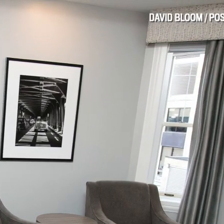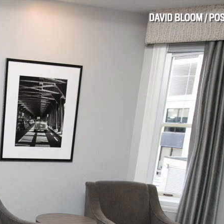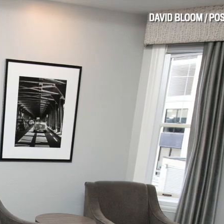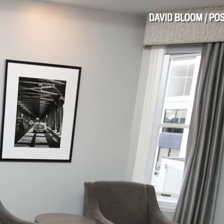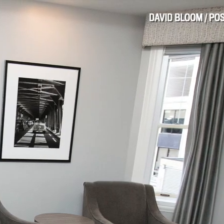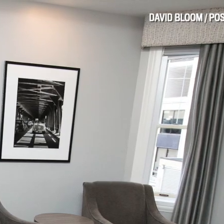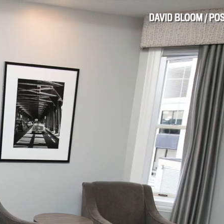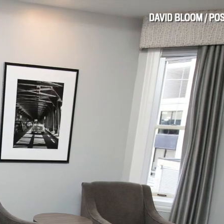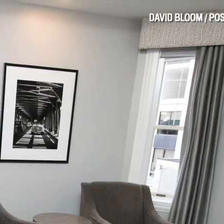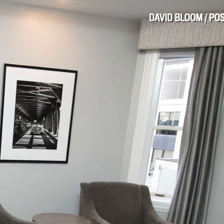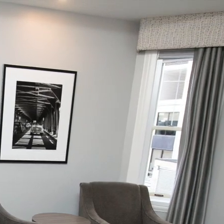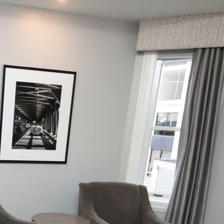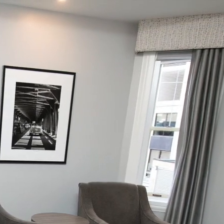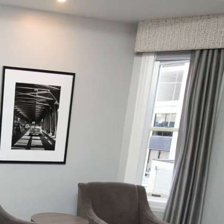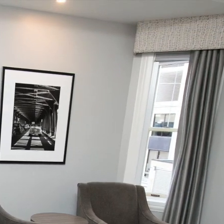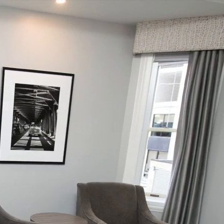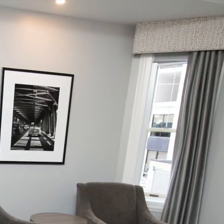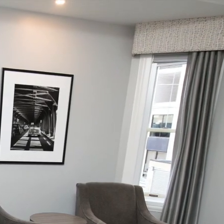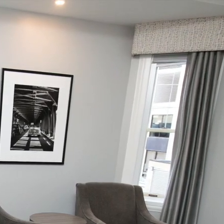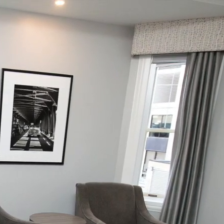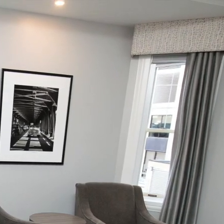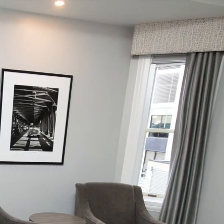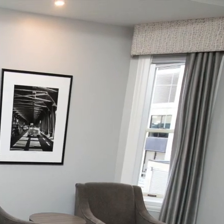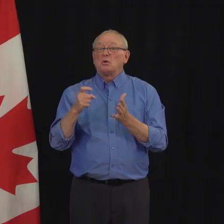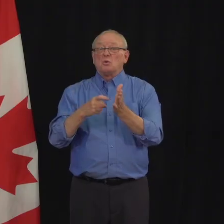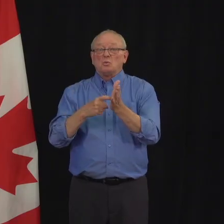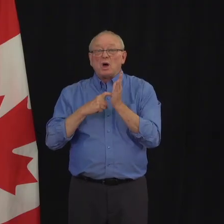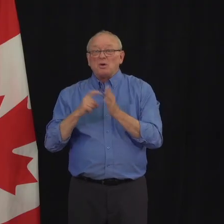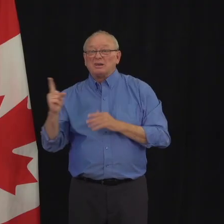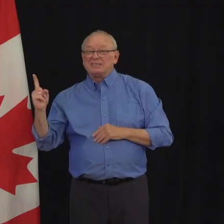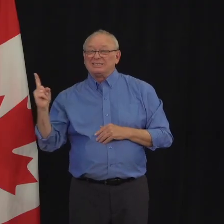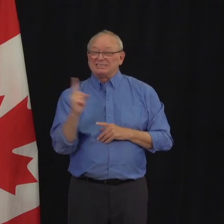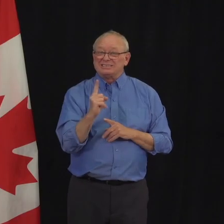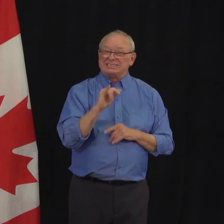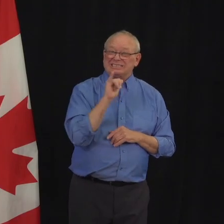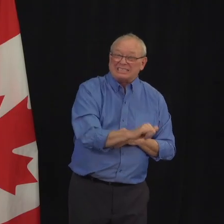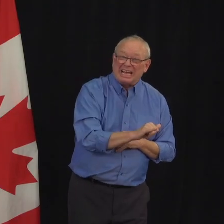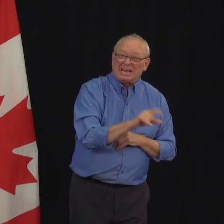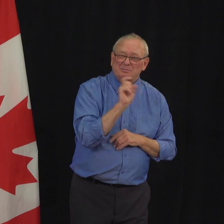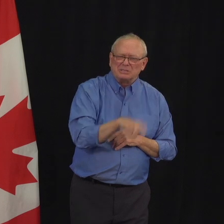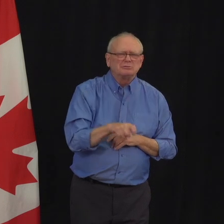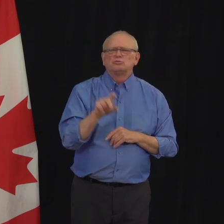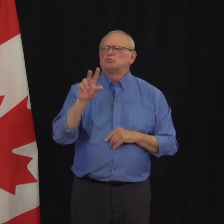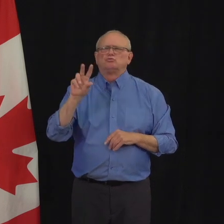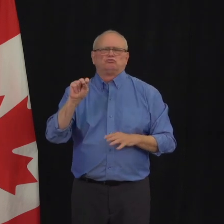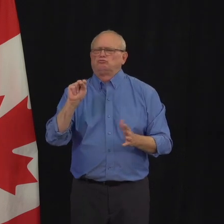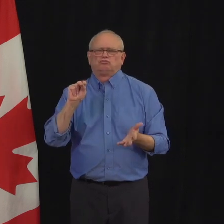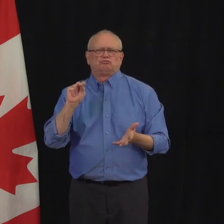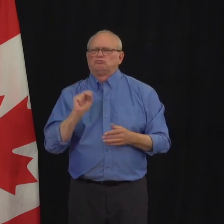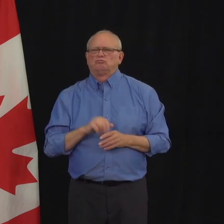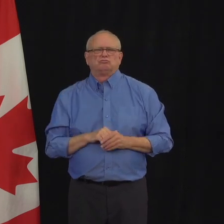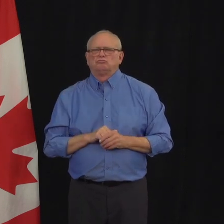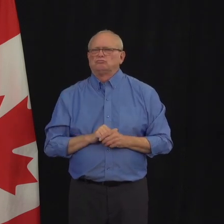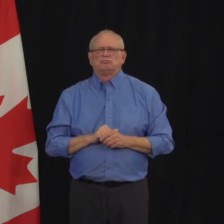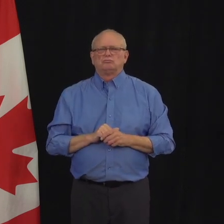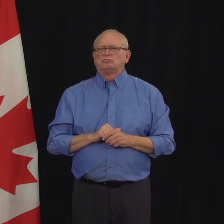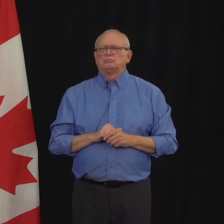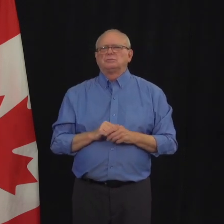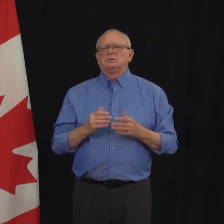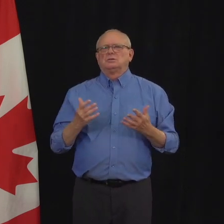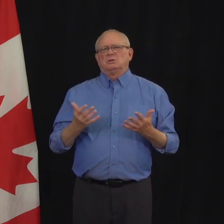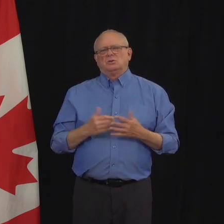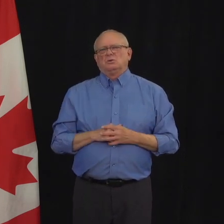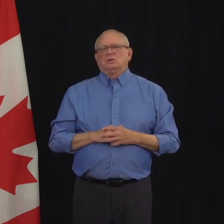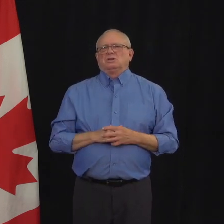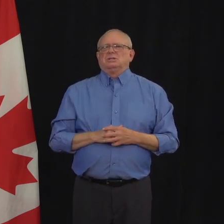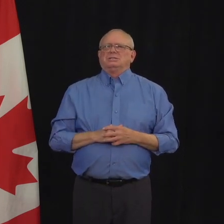face-to-face contact, there wouldn't be a requirement that those individuals remain in the bubble. Again, some of those specific details